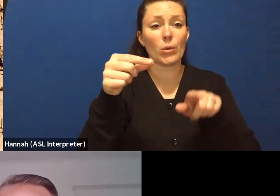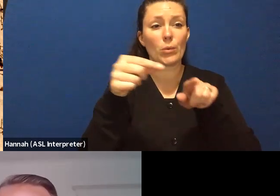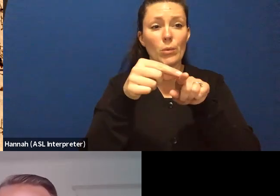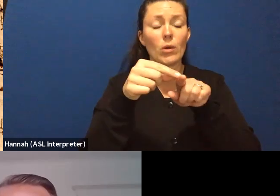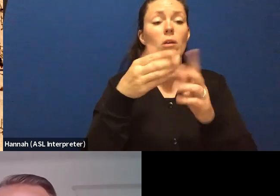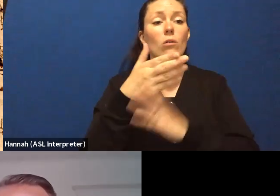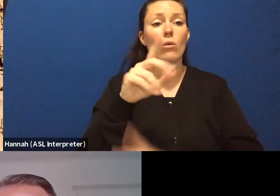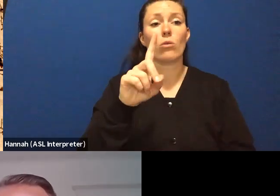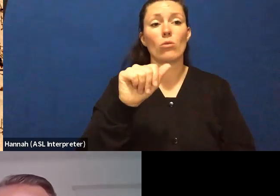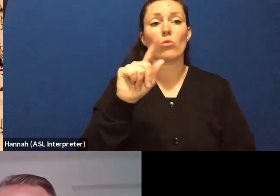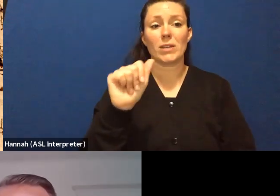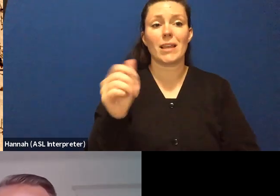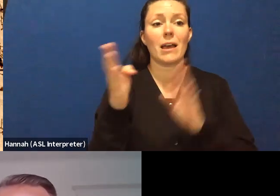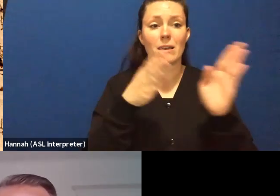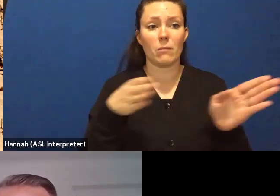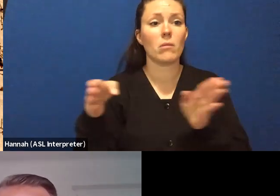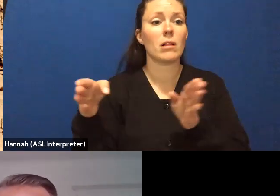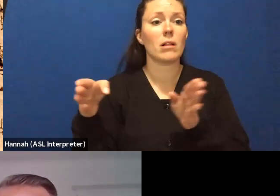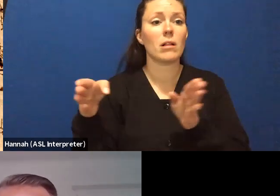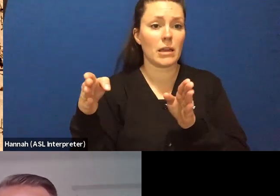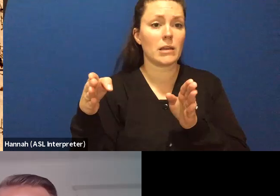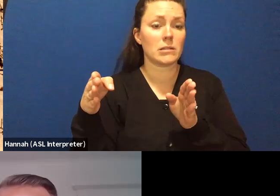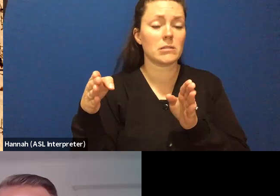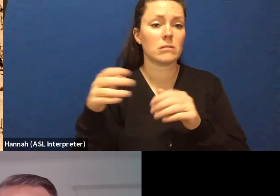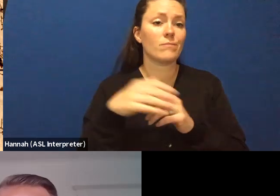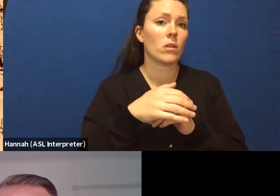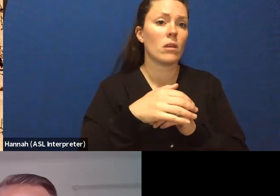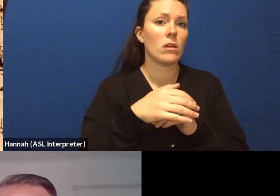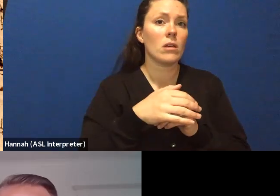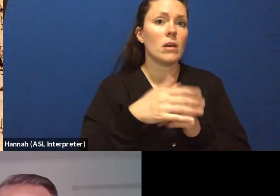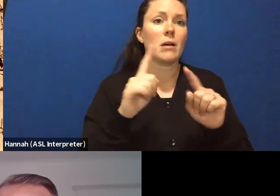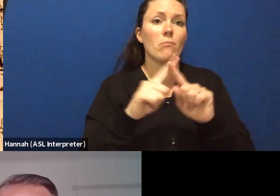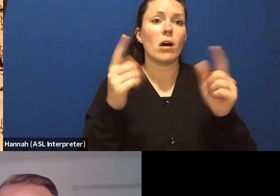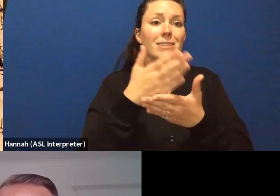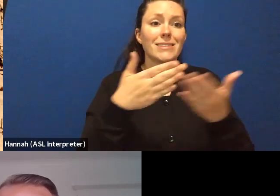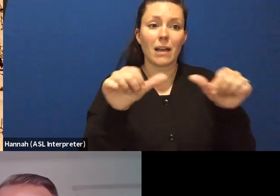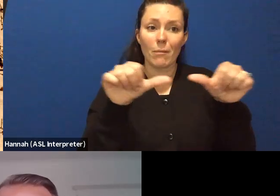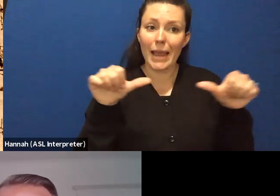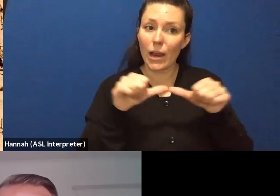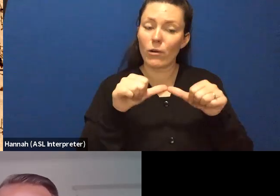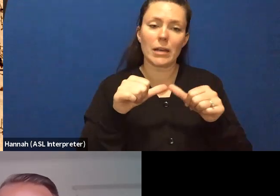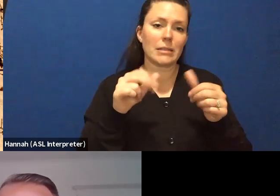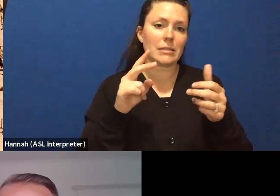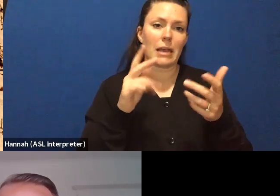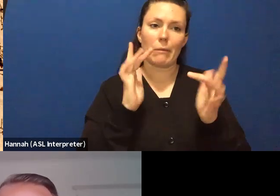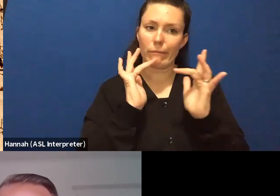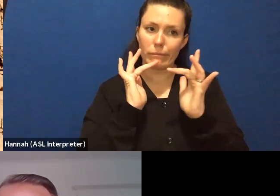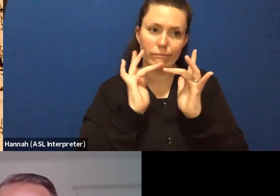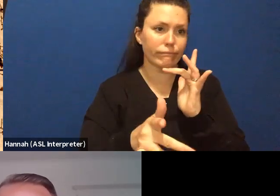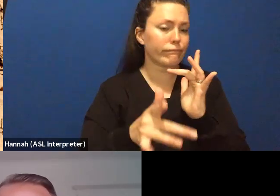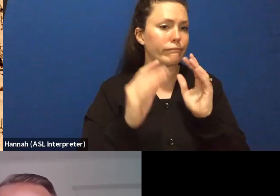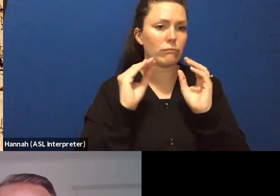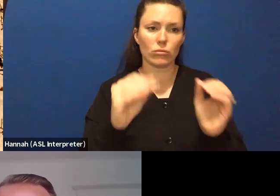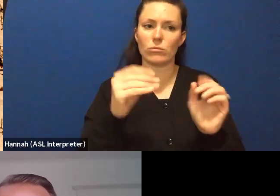plan. And there are areas that we go to where there's just not a signal. So with